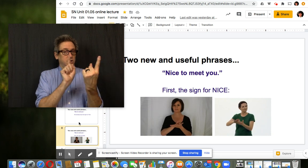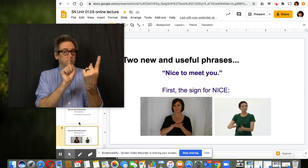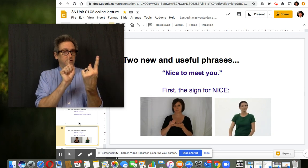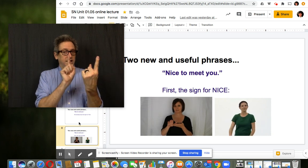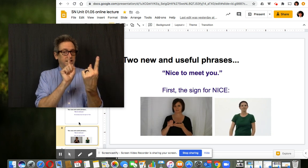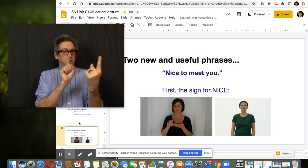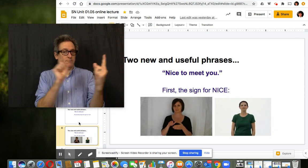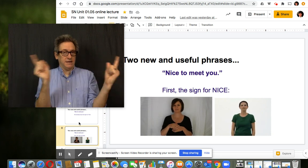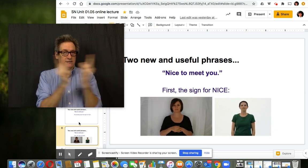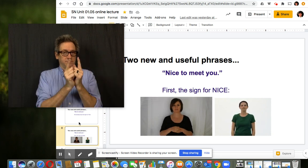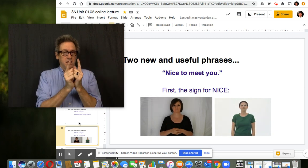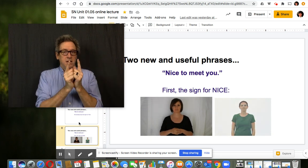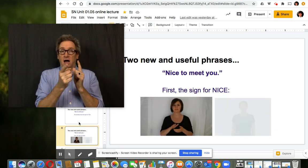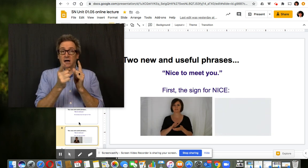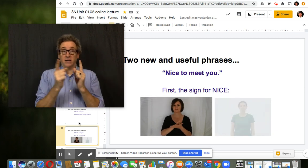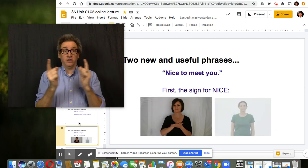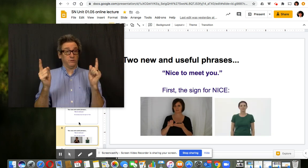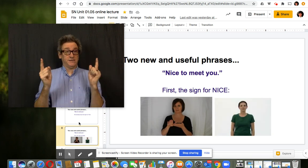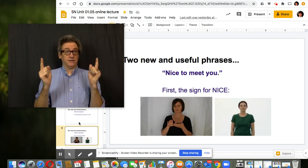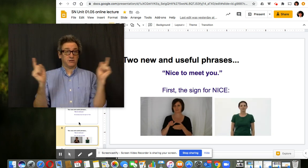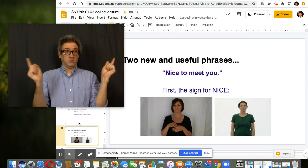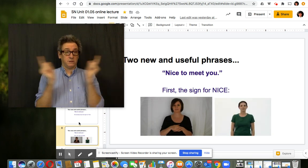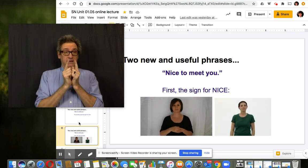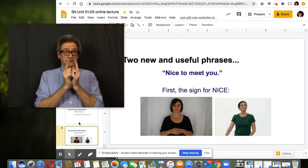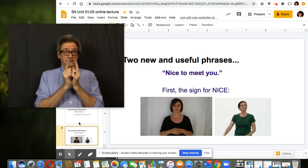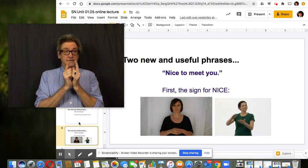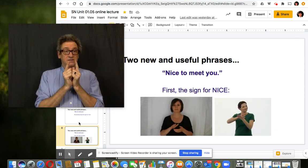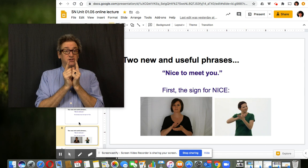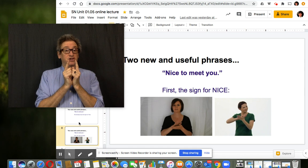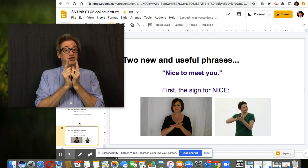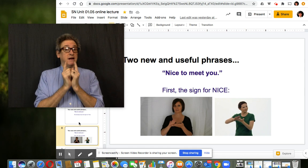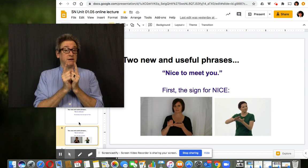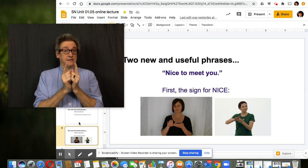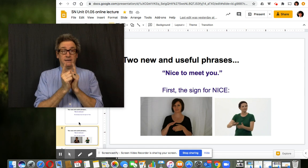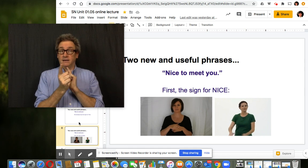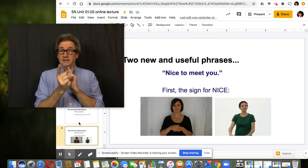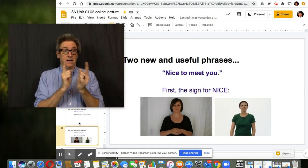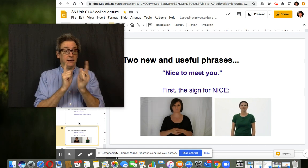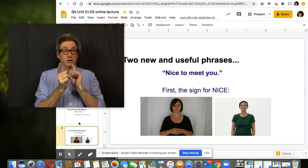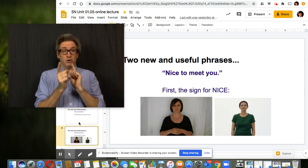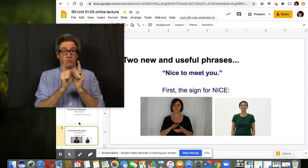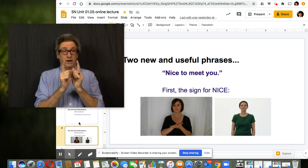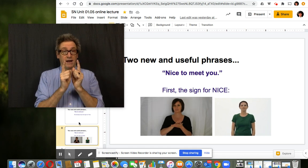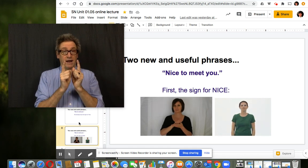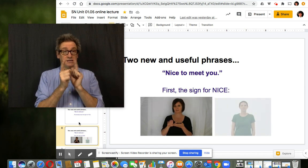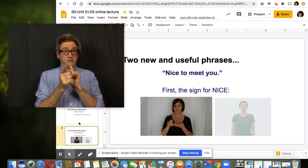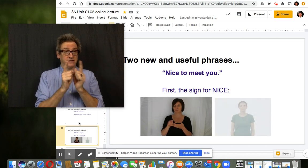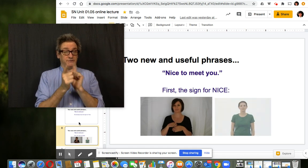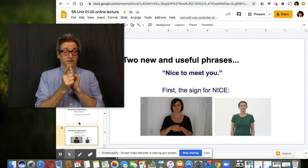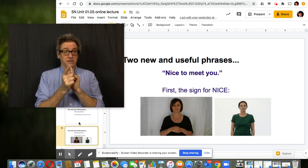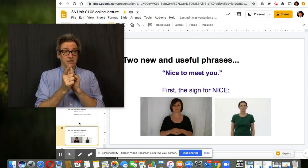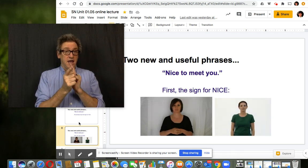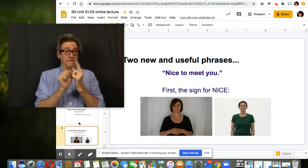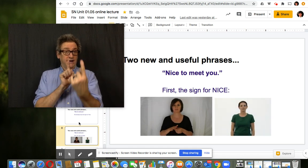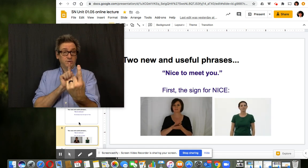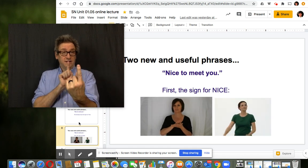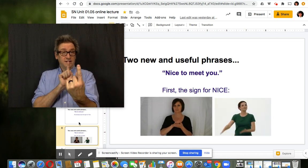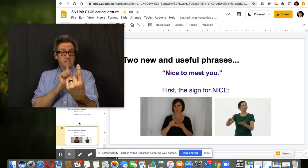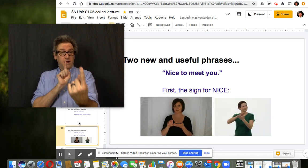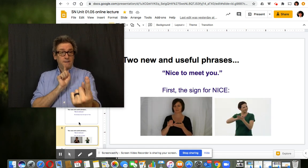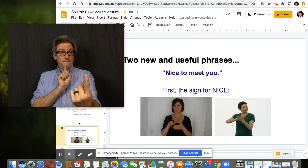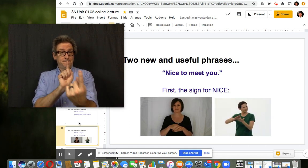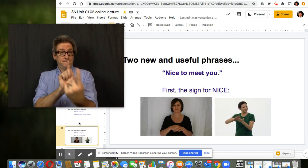So that's what meet is. If you see it like this, it's the generic sign. It's not incorporating any specifics. If